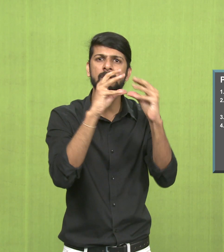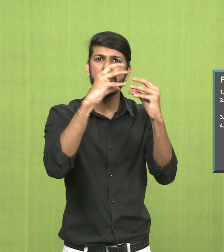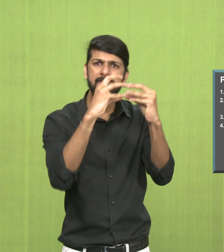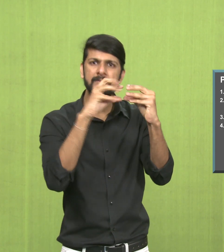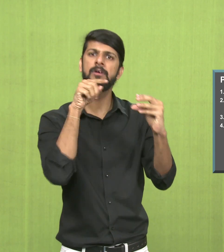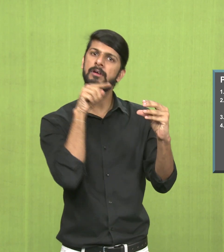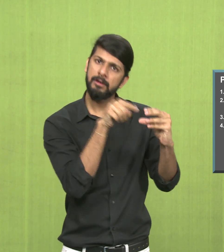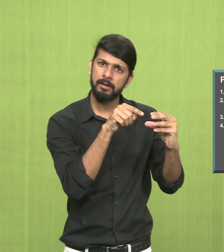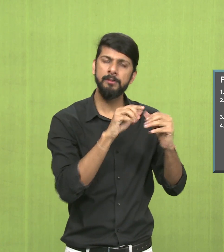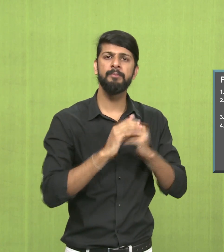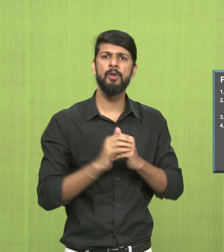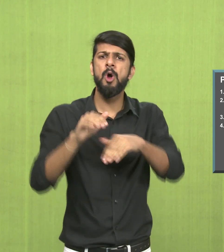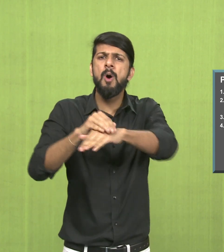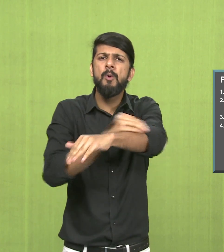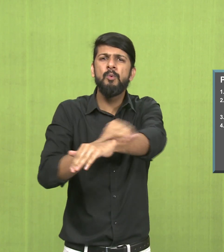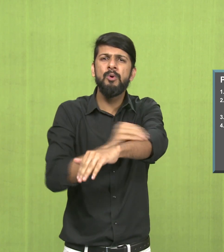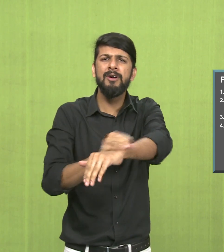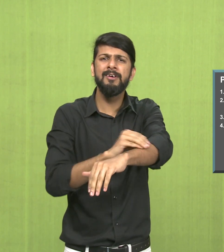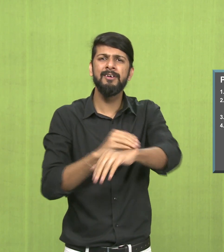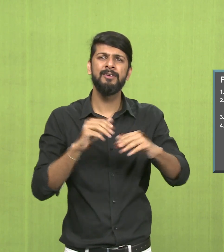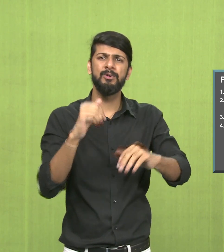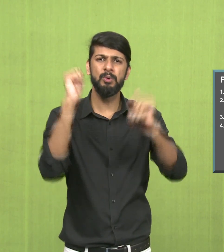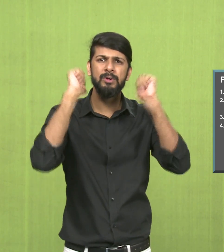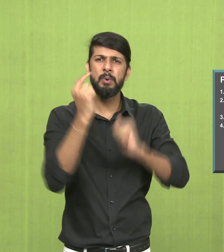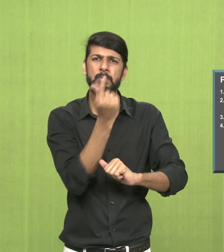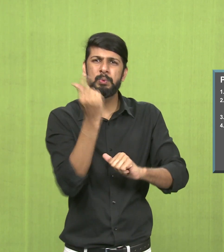Then you have wax, which can be used to carve and make blocks,